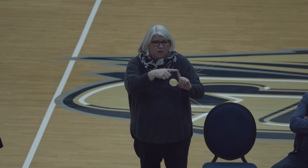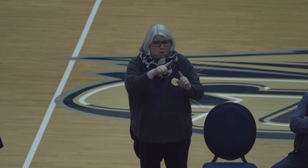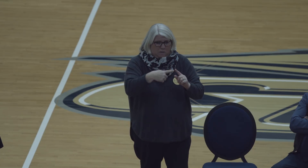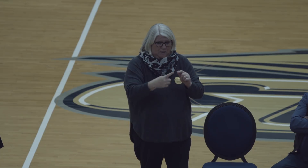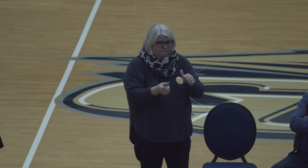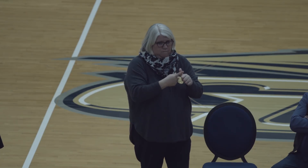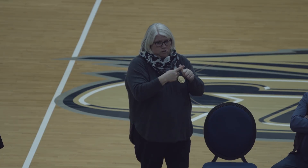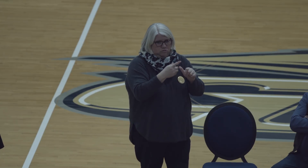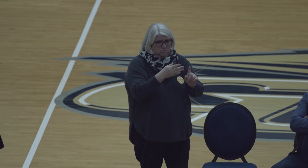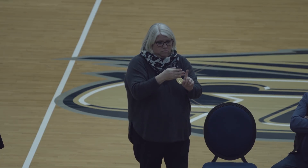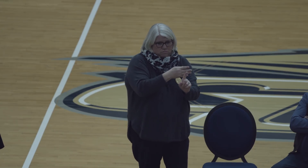to say